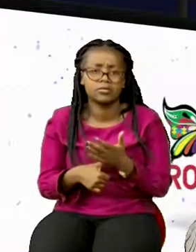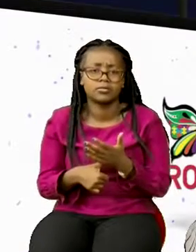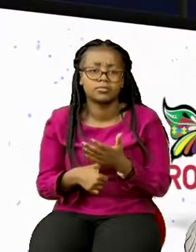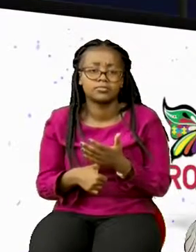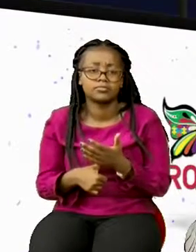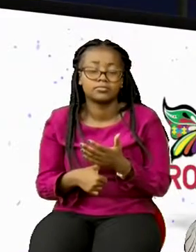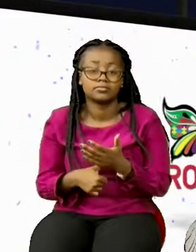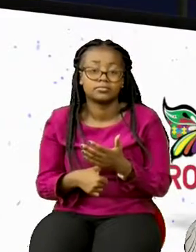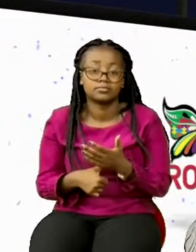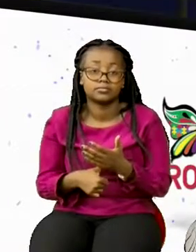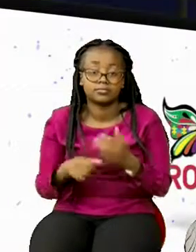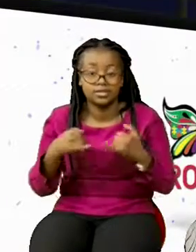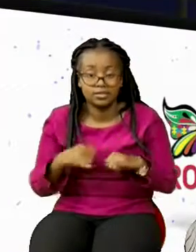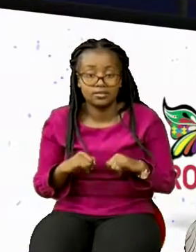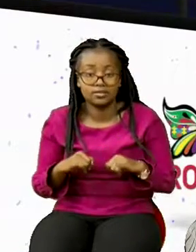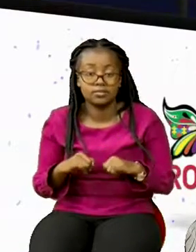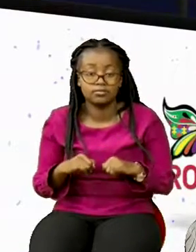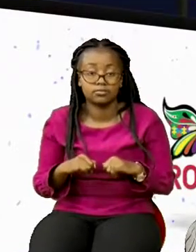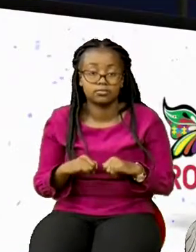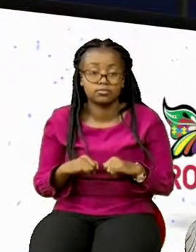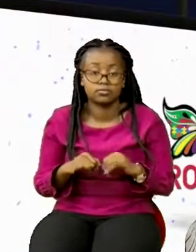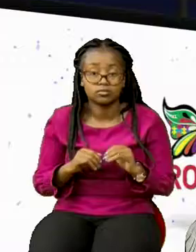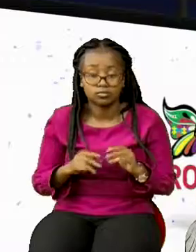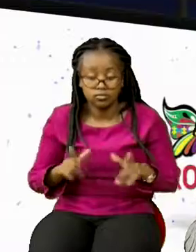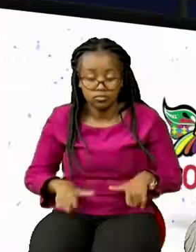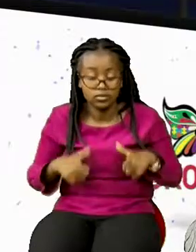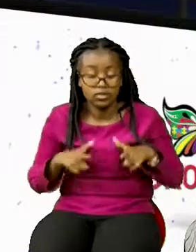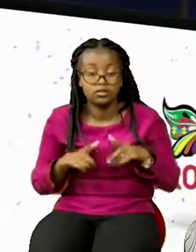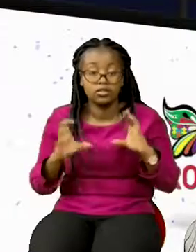want to use, trying to conform and just live in the